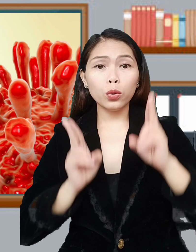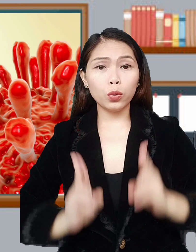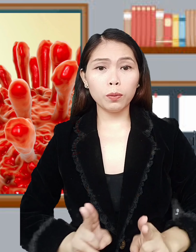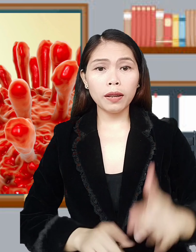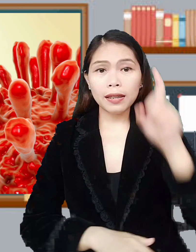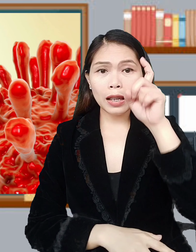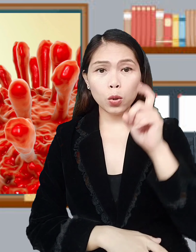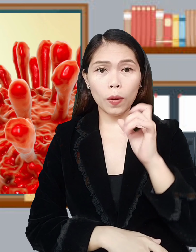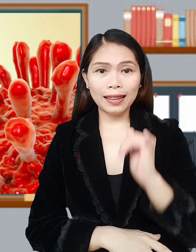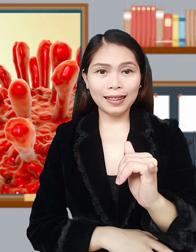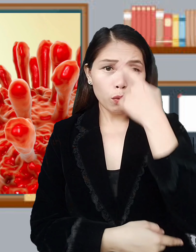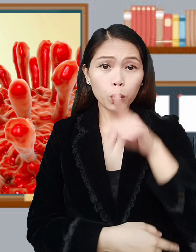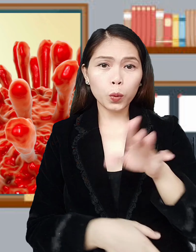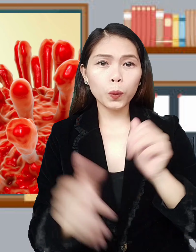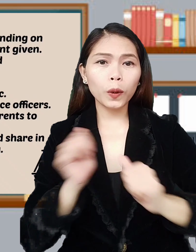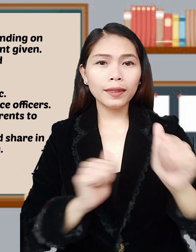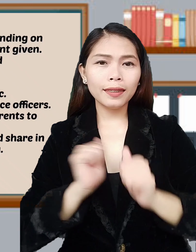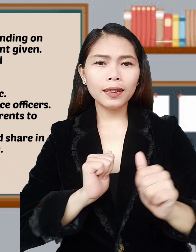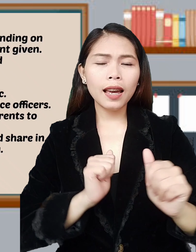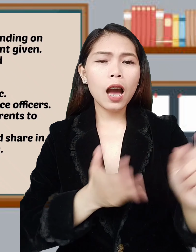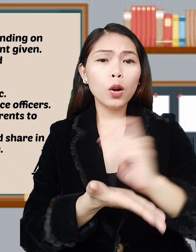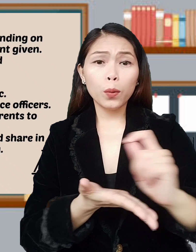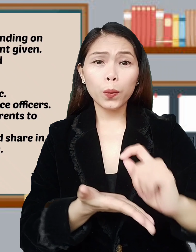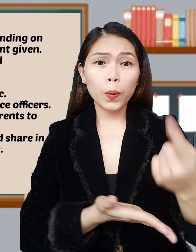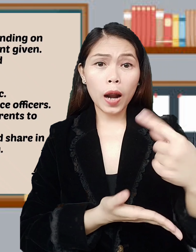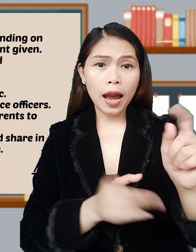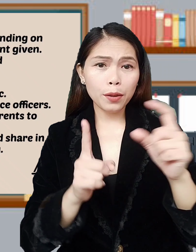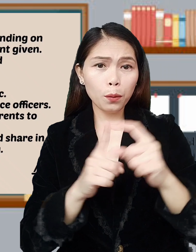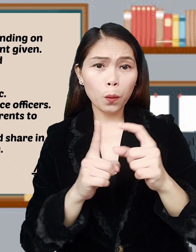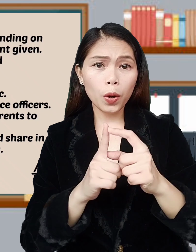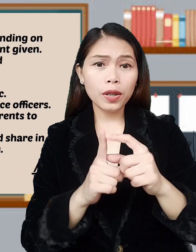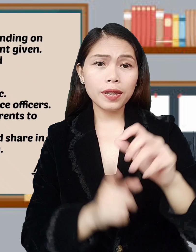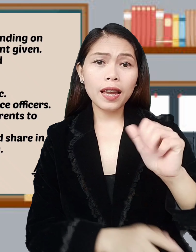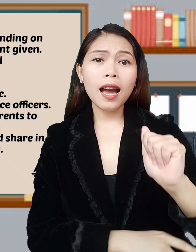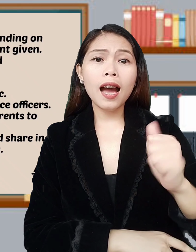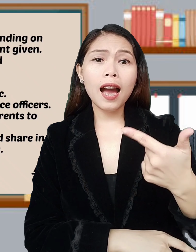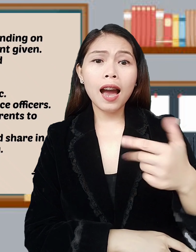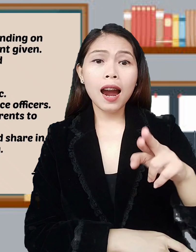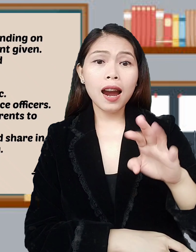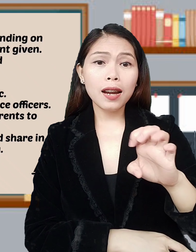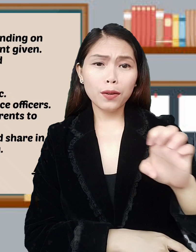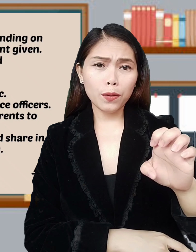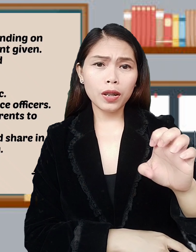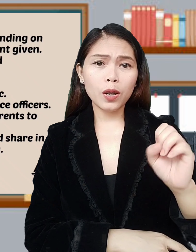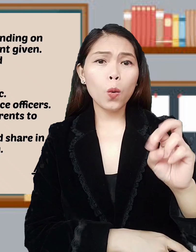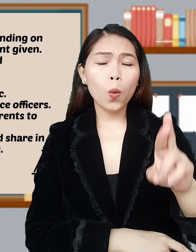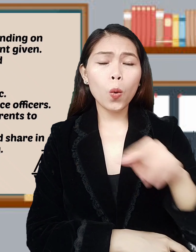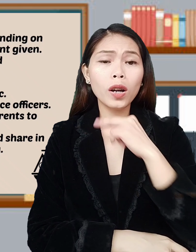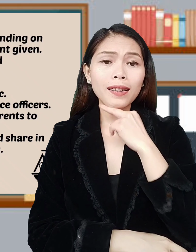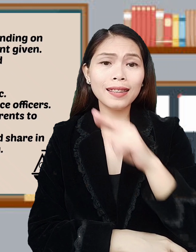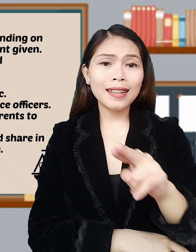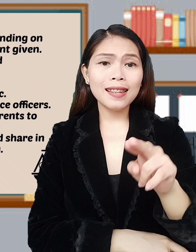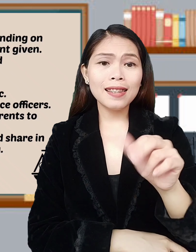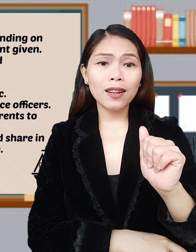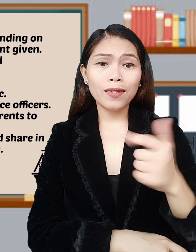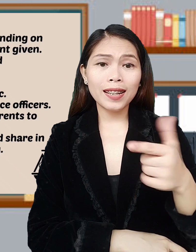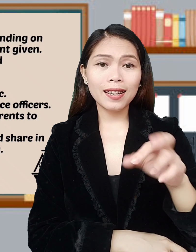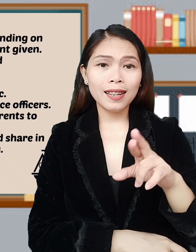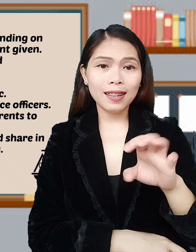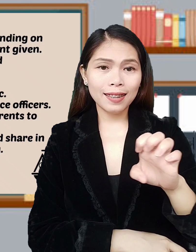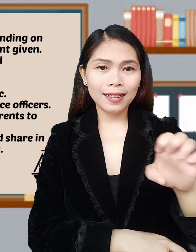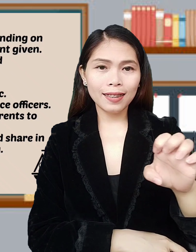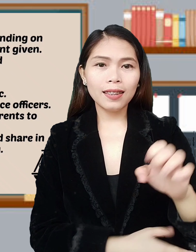of human sexuality. Your activity: write the word agree or disagree